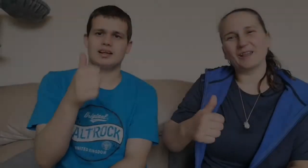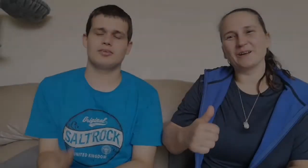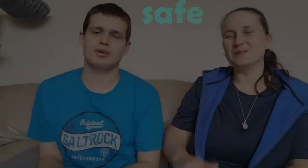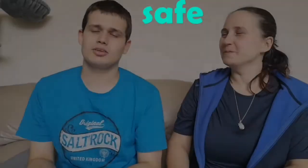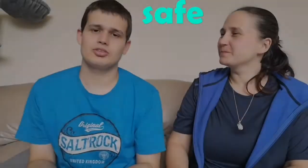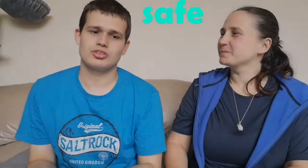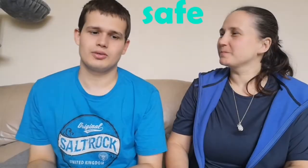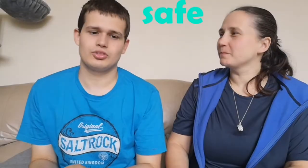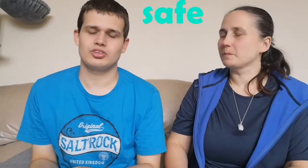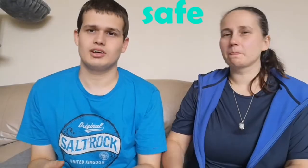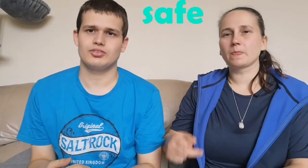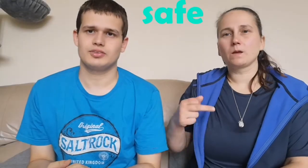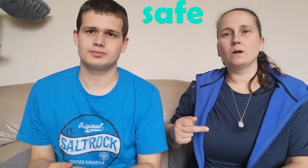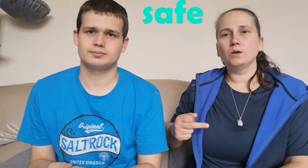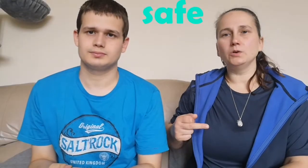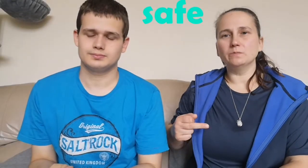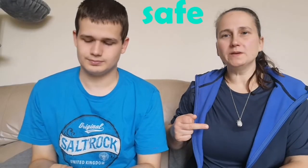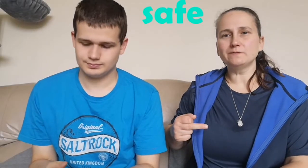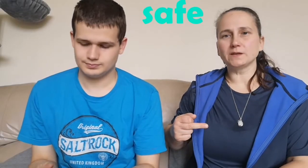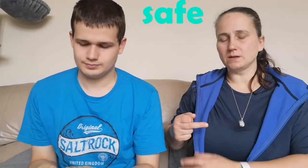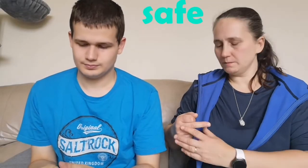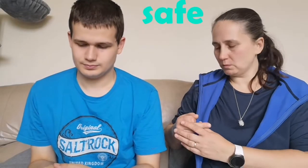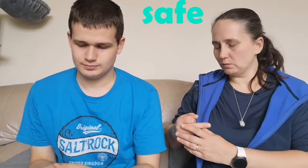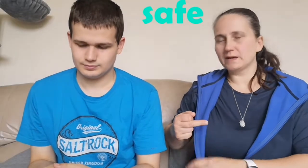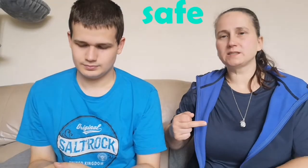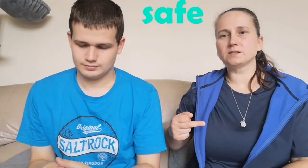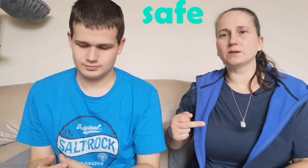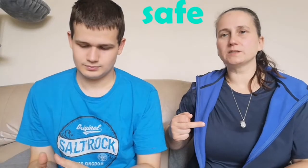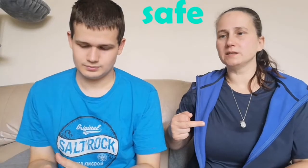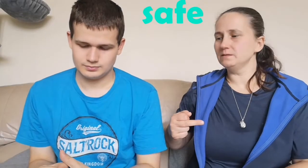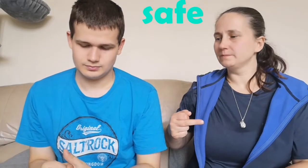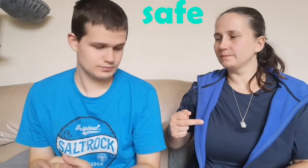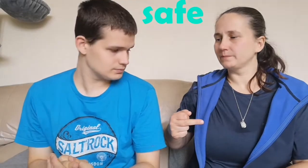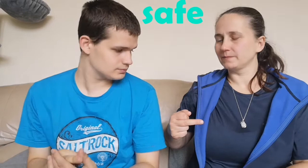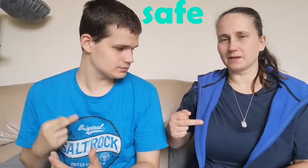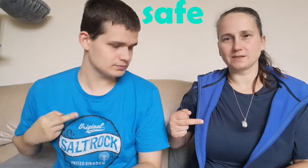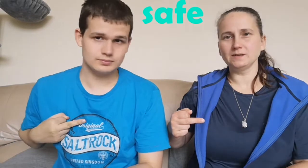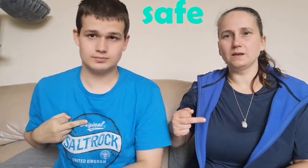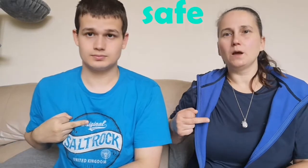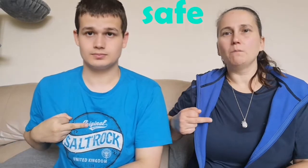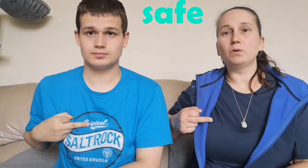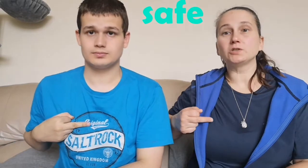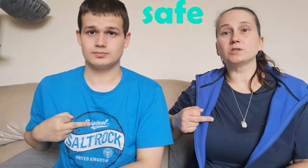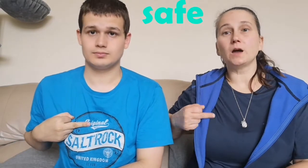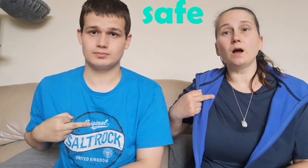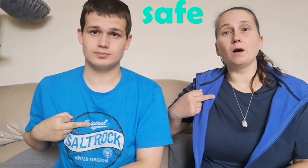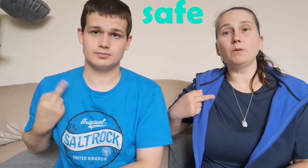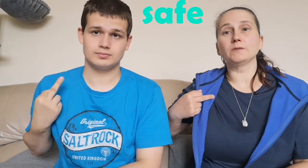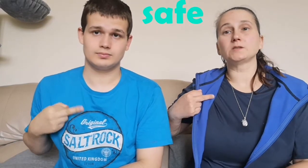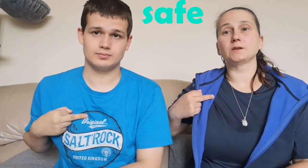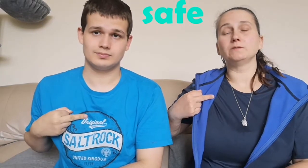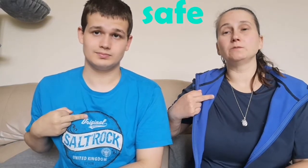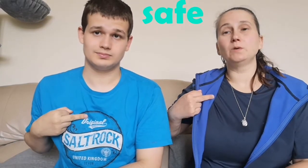Hello. Hello again, you sign for safe. Your middle finger, all the rest are tucked in. That's it. Brushes up on the side of your